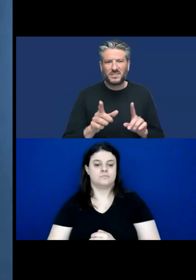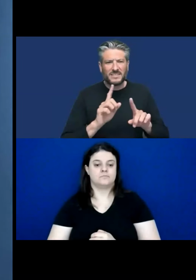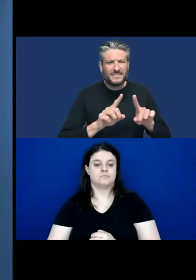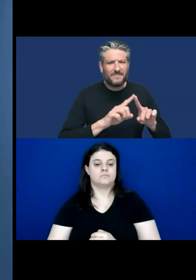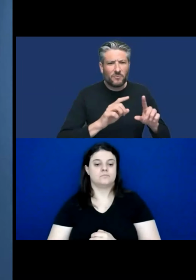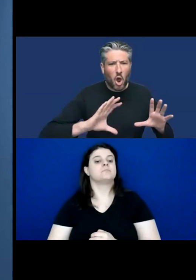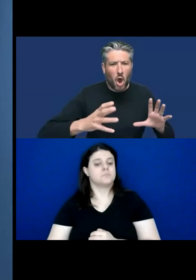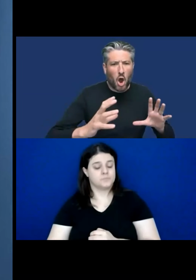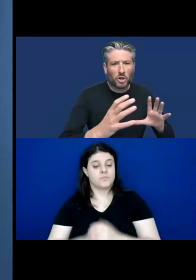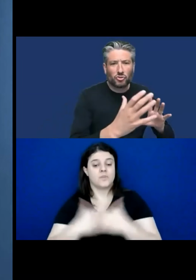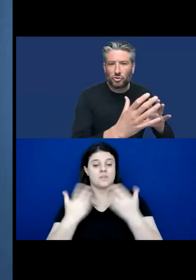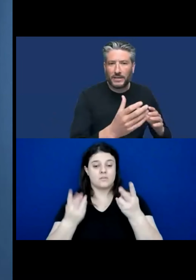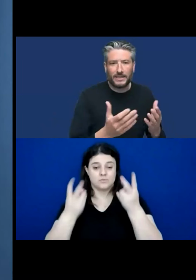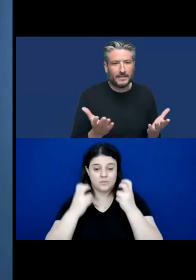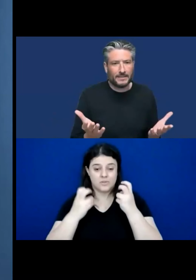5 steps